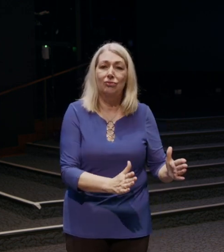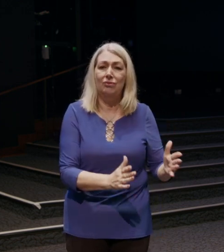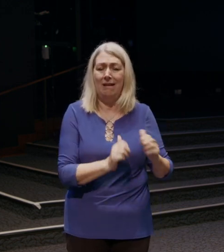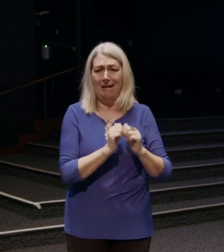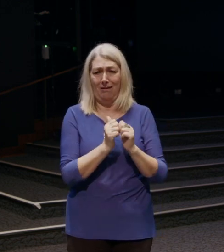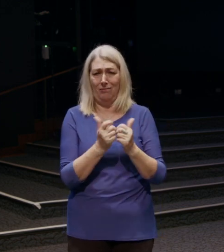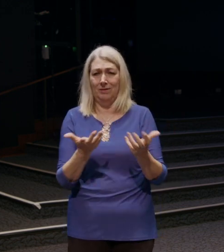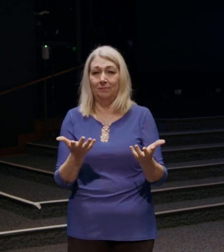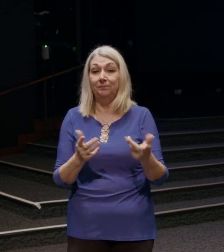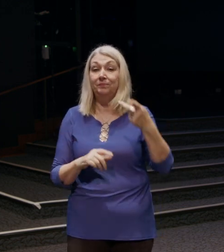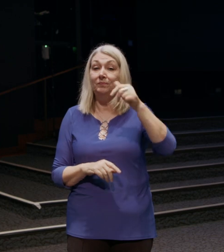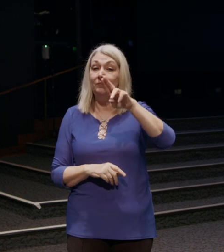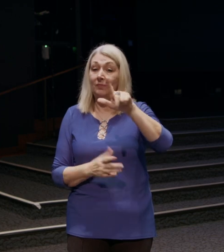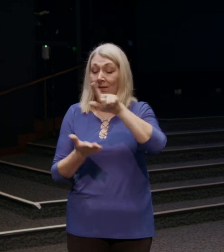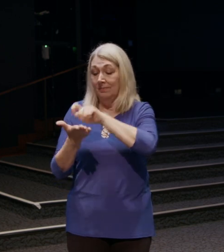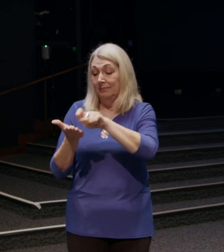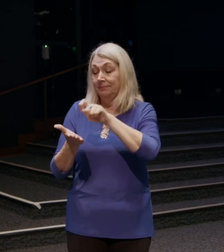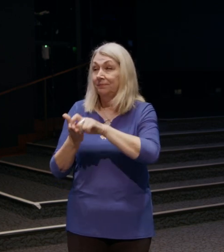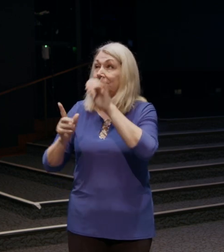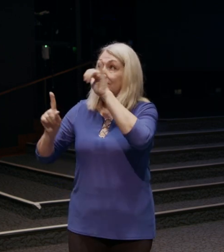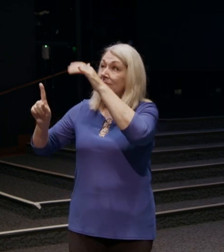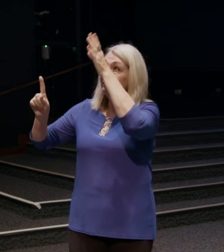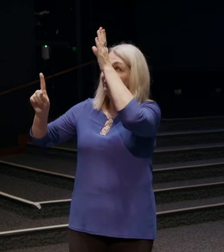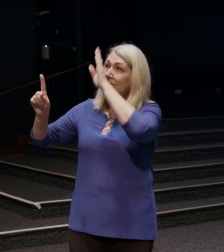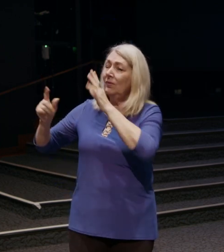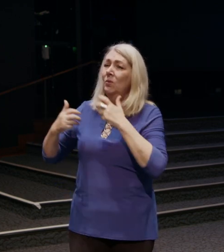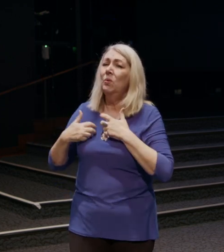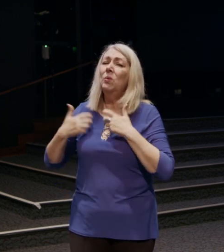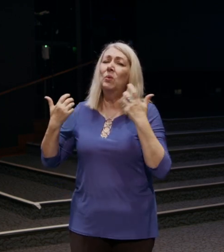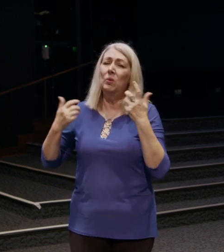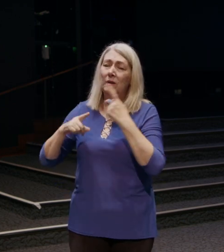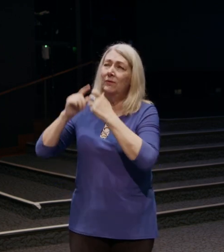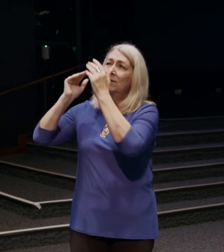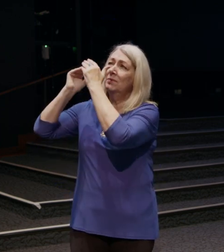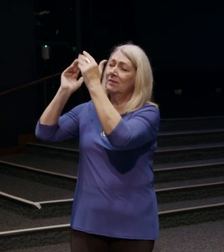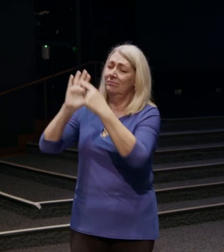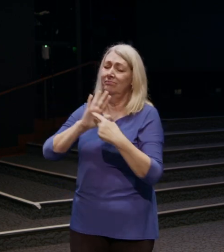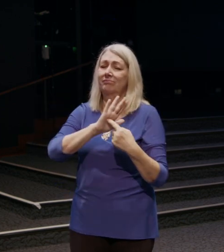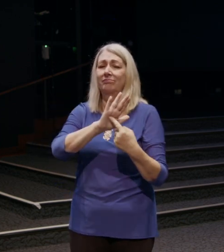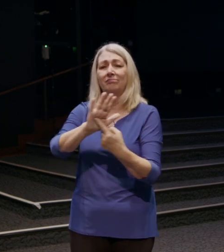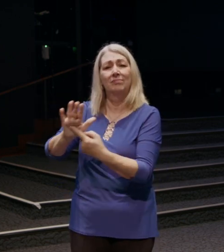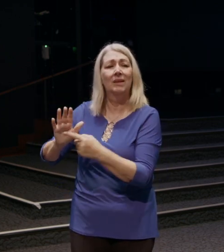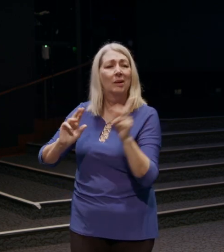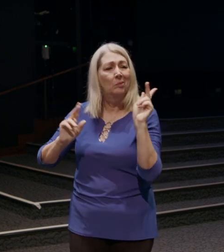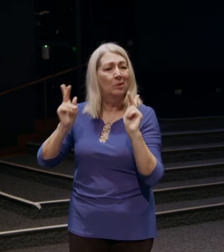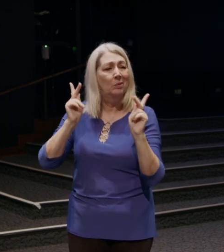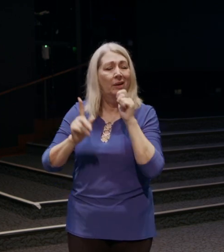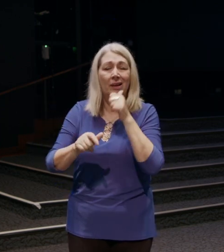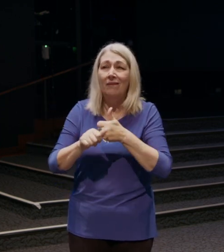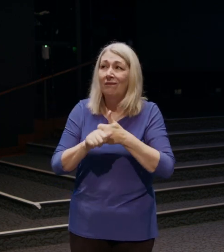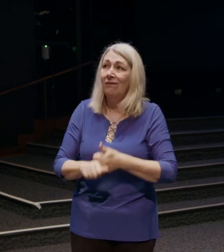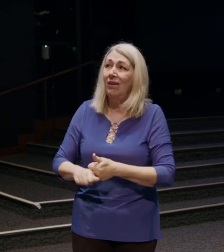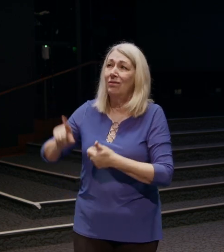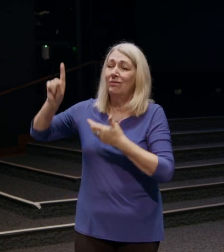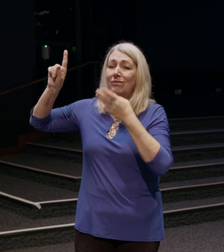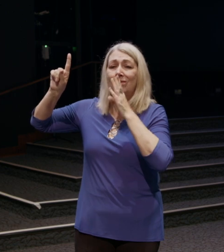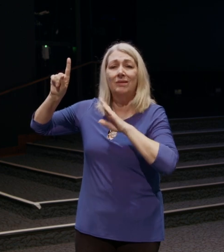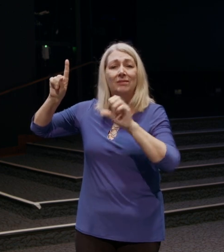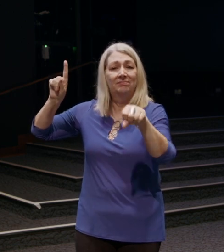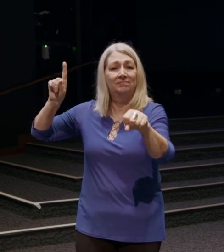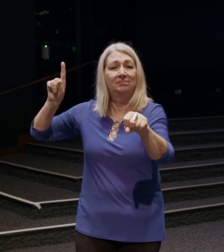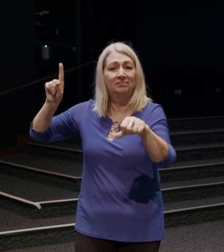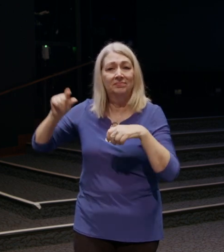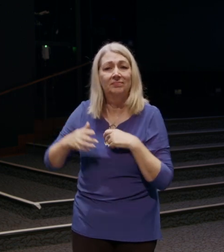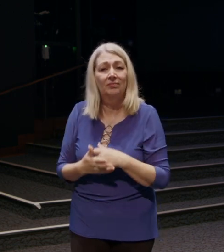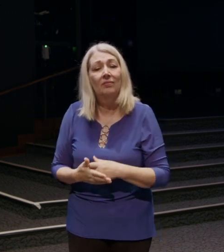Paul made it clear that the wrath of God is being revealed from heaven against all godlessness and wickedness. So is God